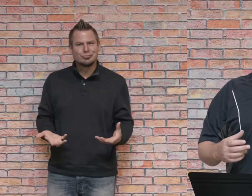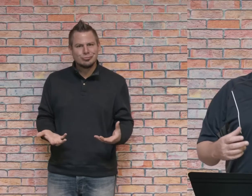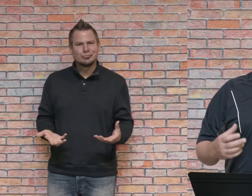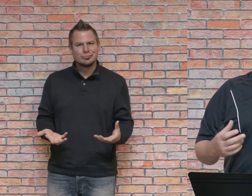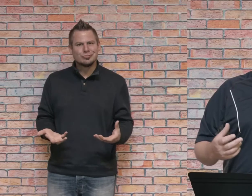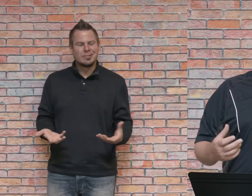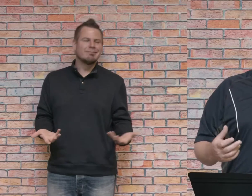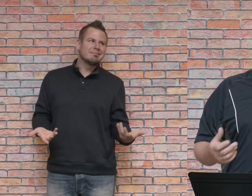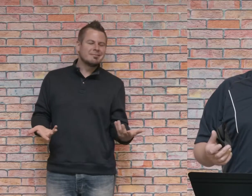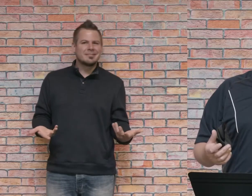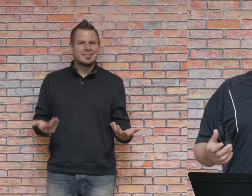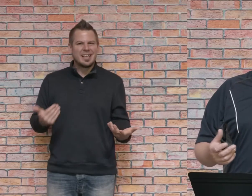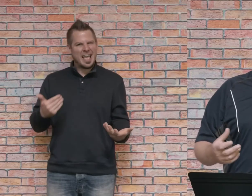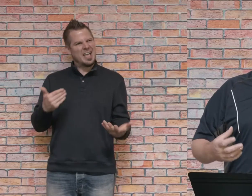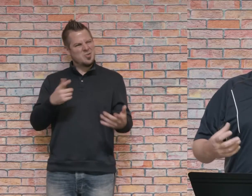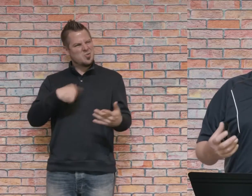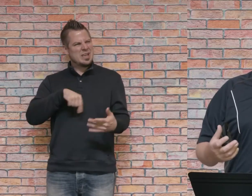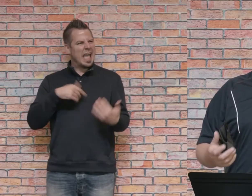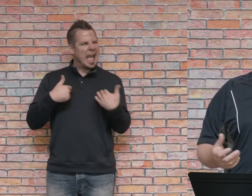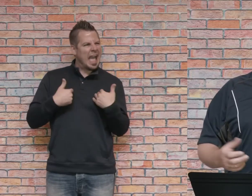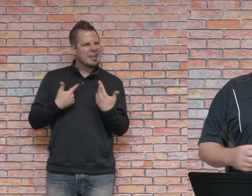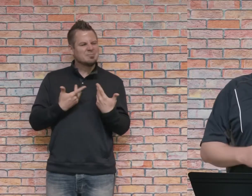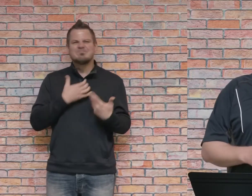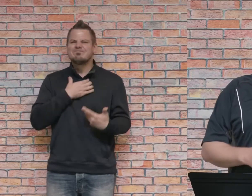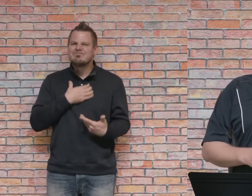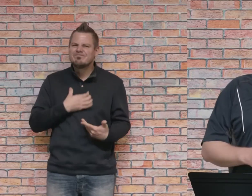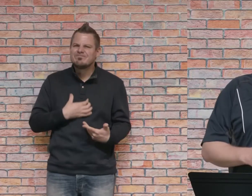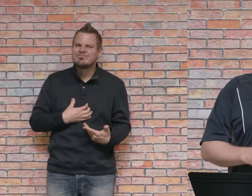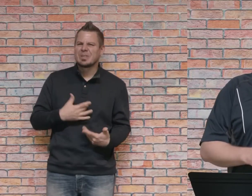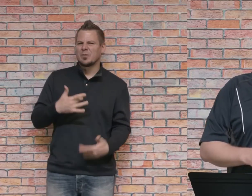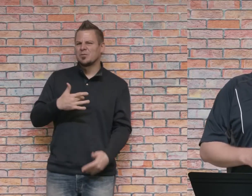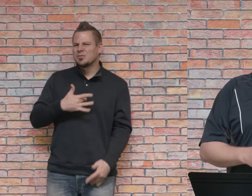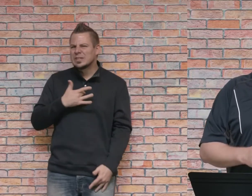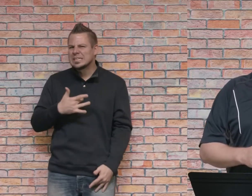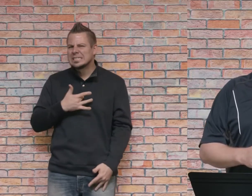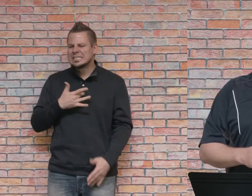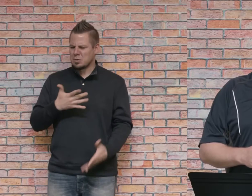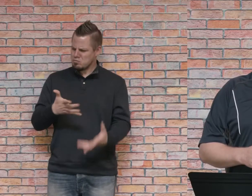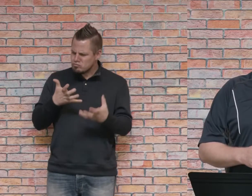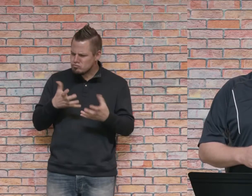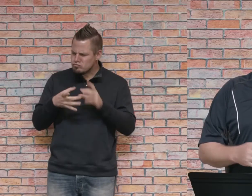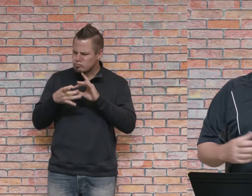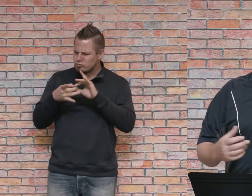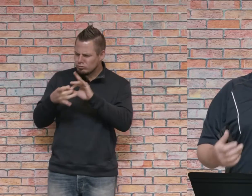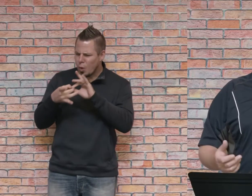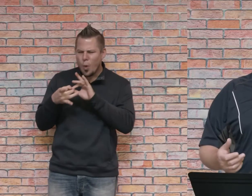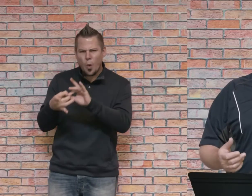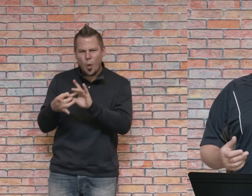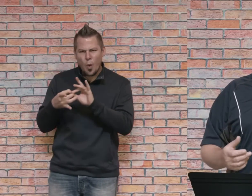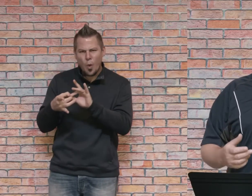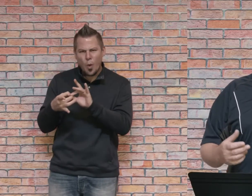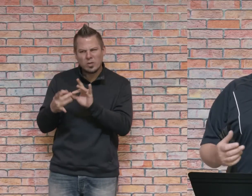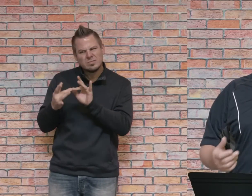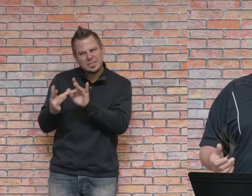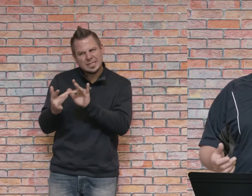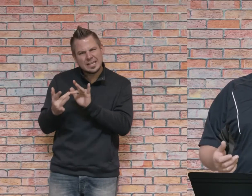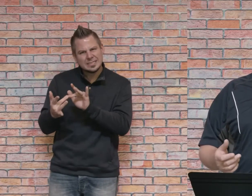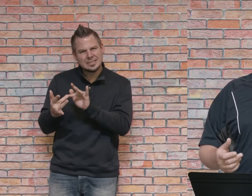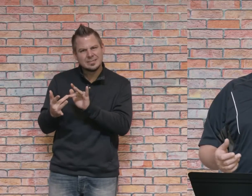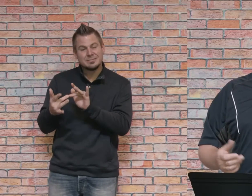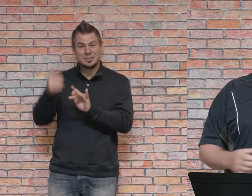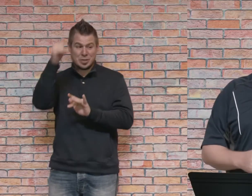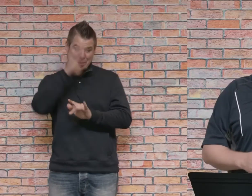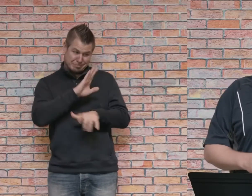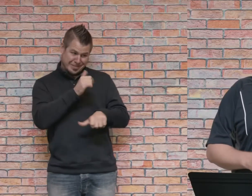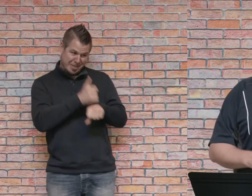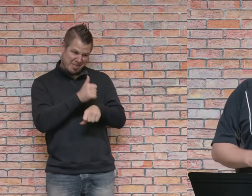just have that feeling, that desire to belong. And we're connected for that. We're created for